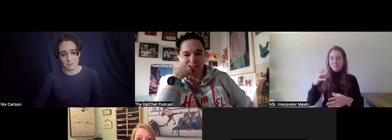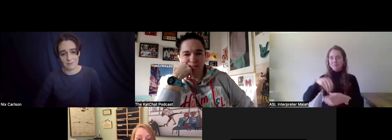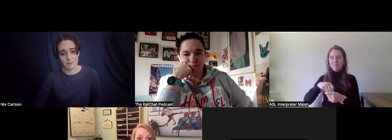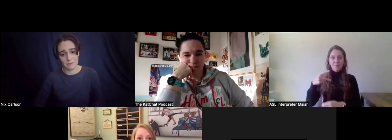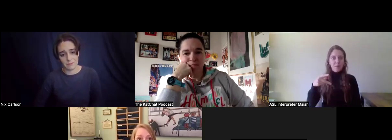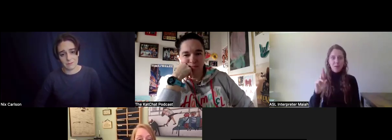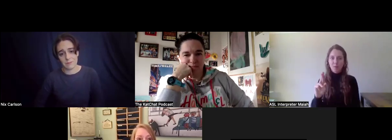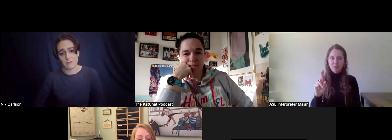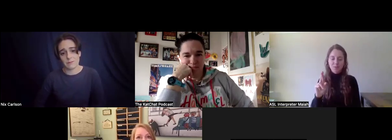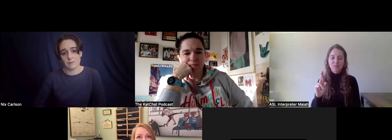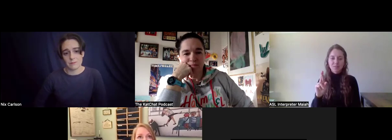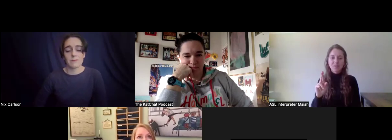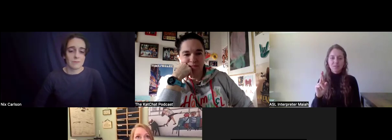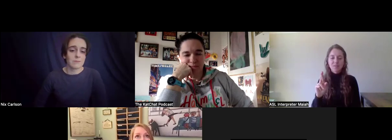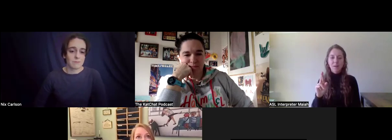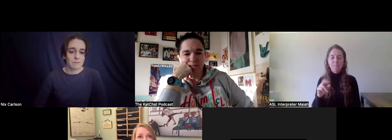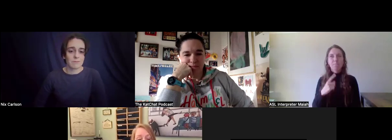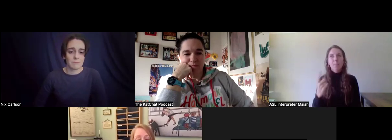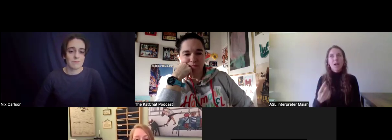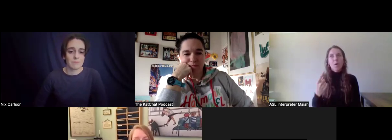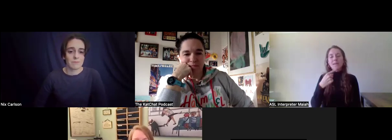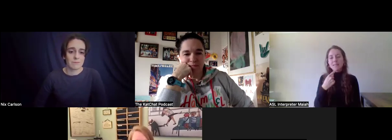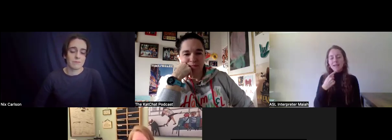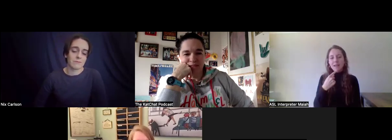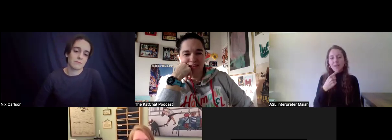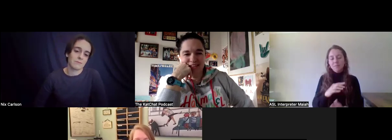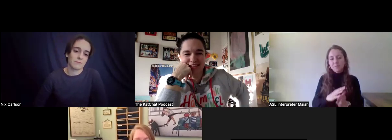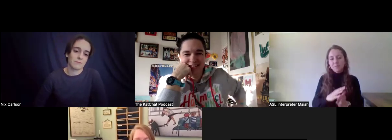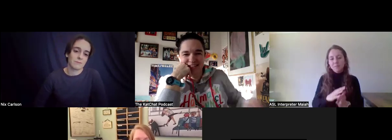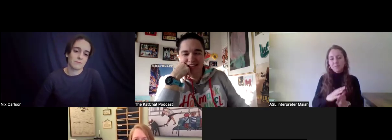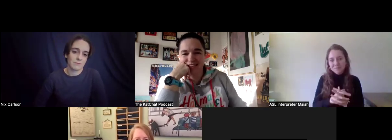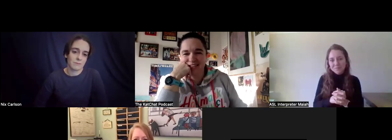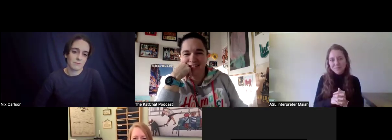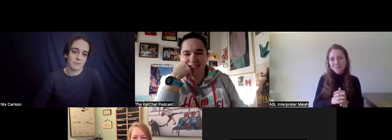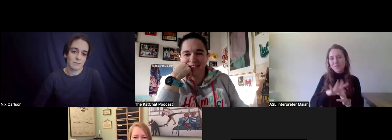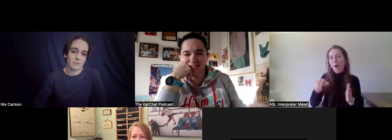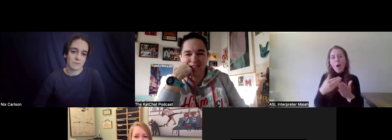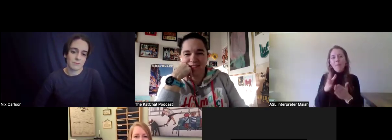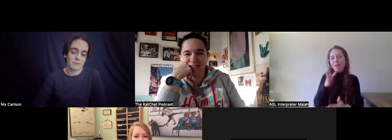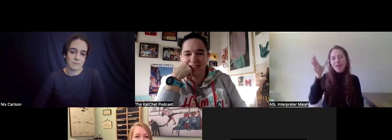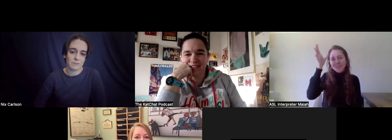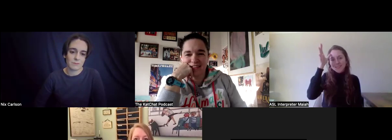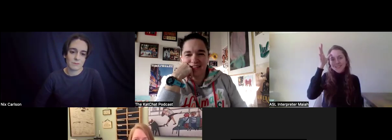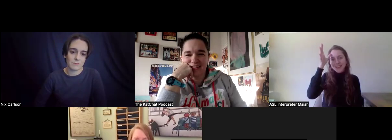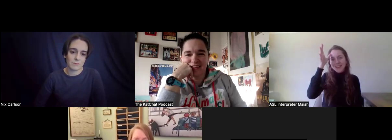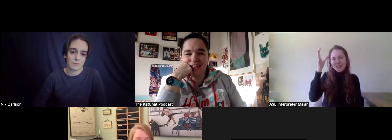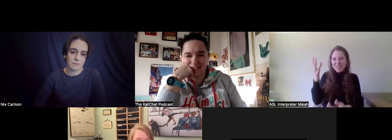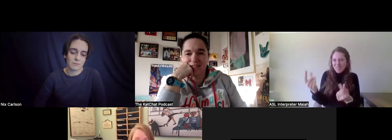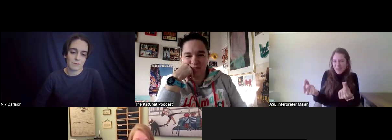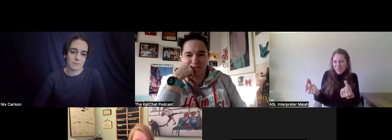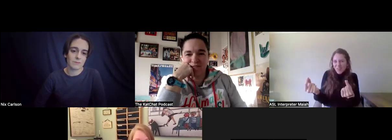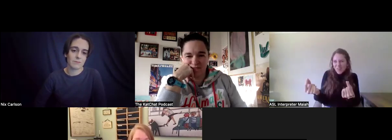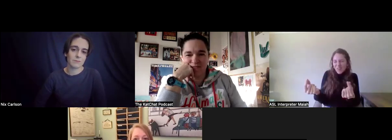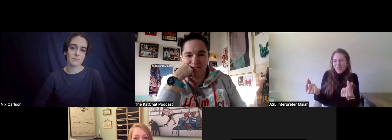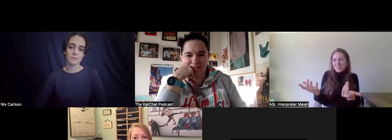of us. I always say my parent, all parents are like, what do you do? And it's like, it's so